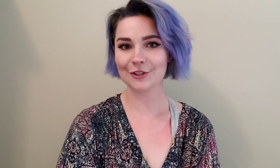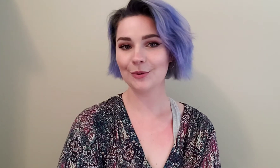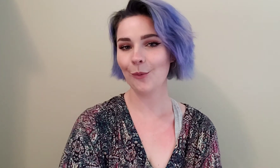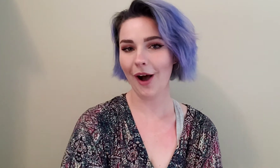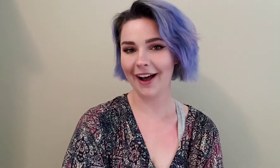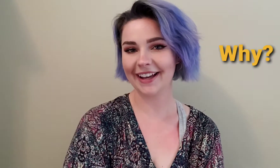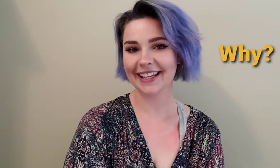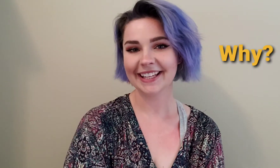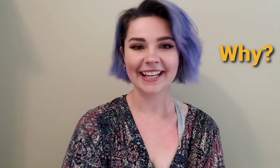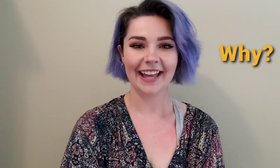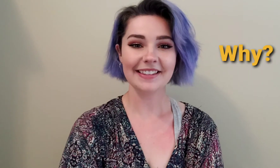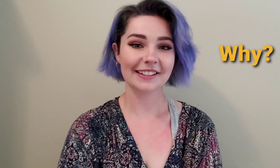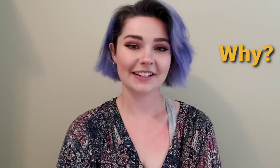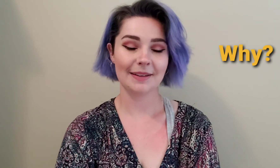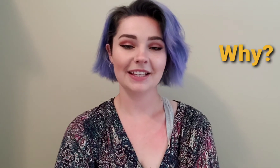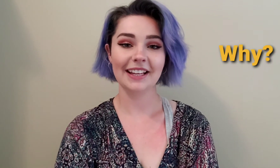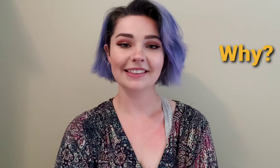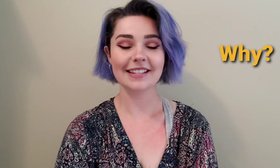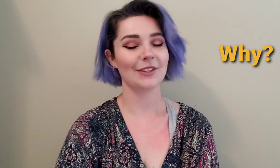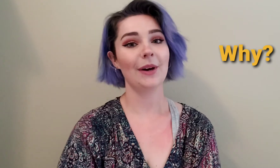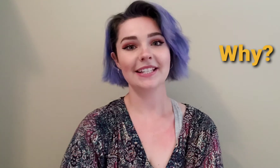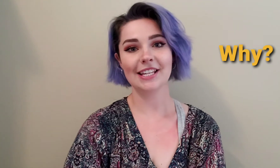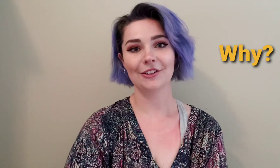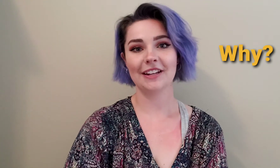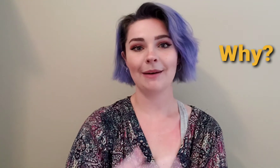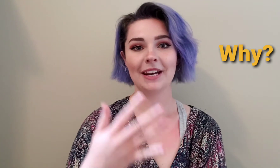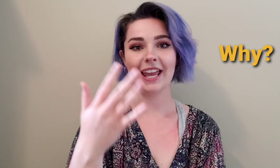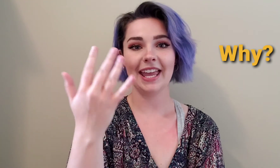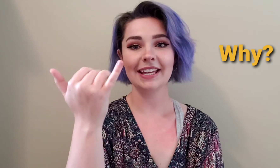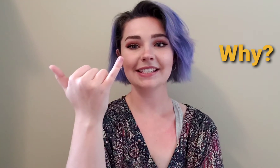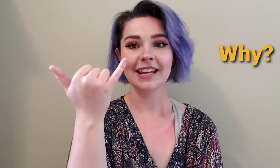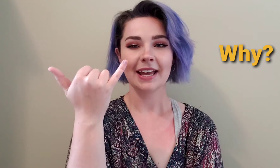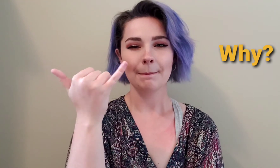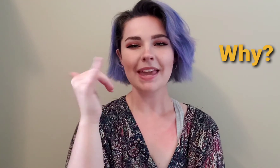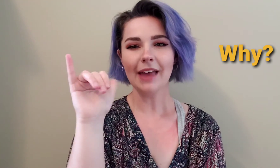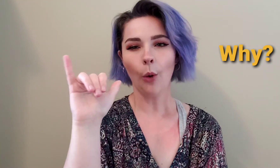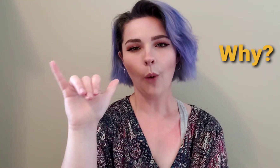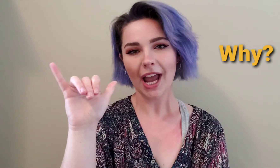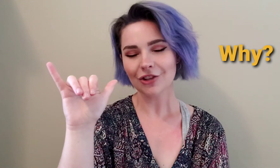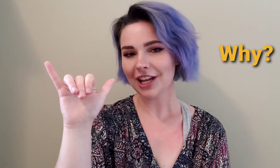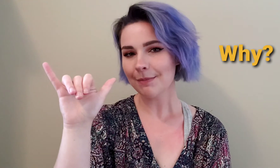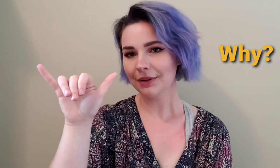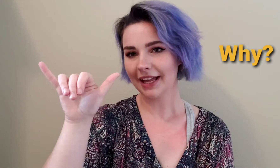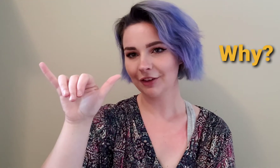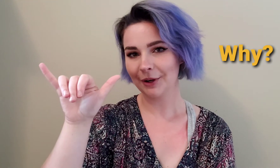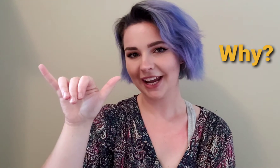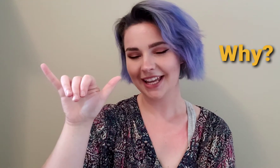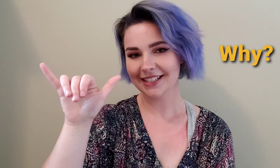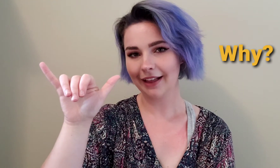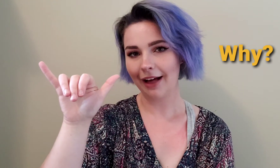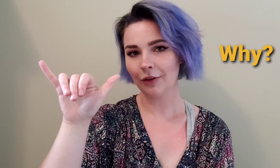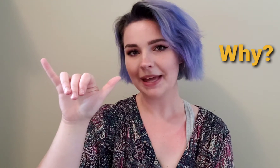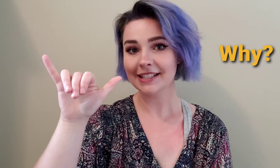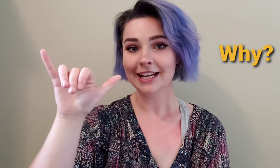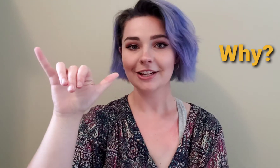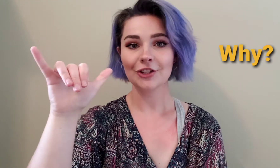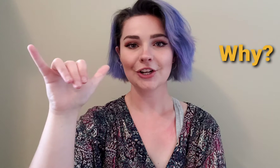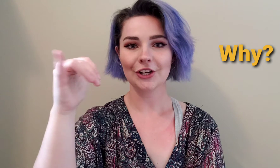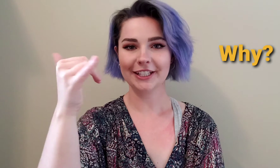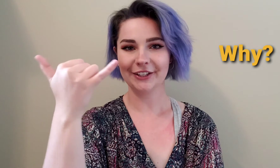question why. And that's going to look something like this. Go ahead and take your dominant hand, make that Y shape like from our ASL alphabet, turn it